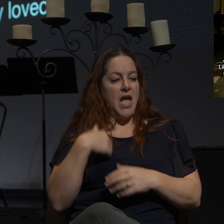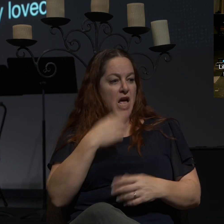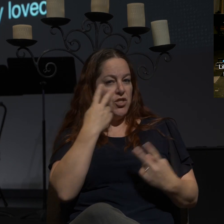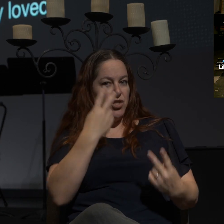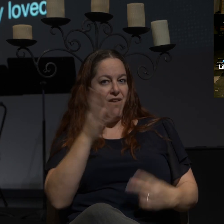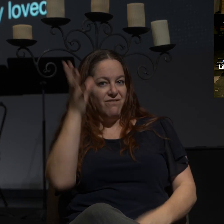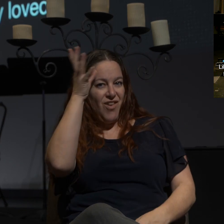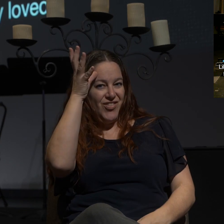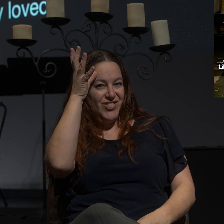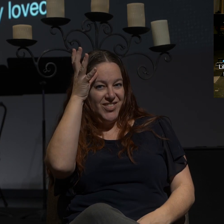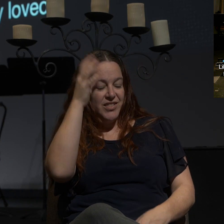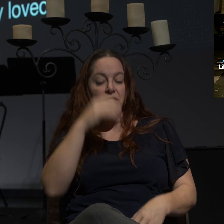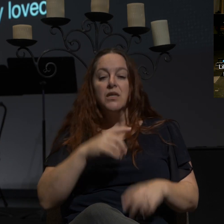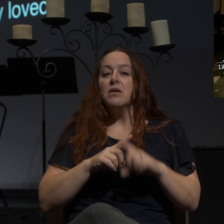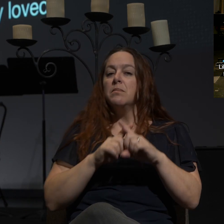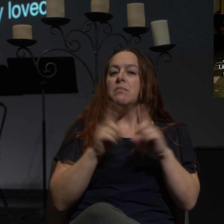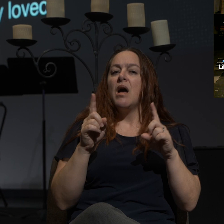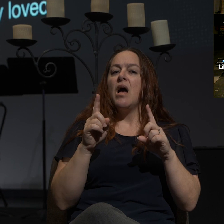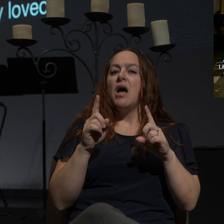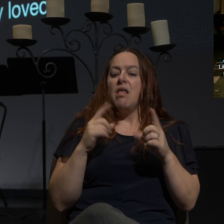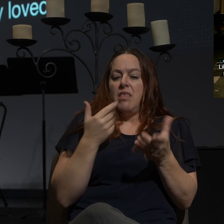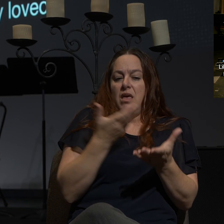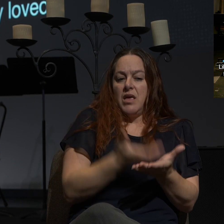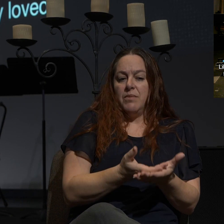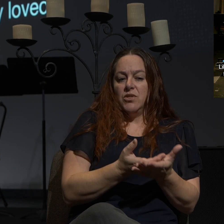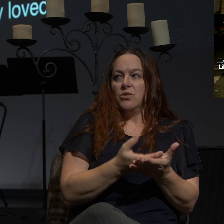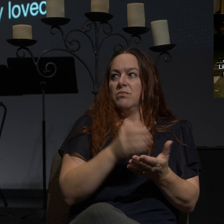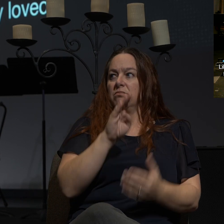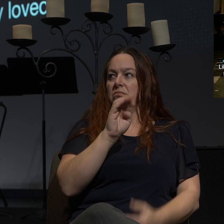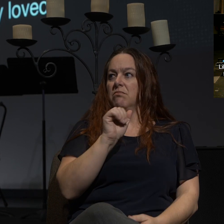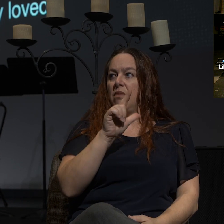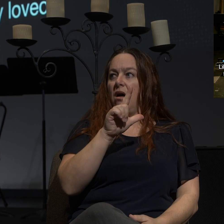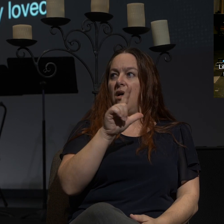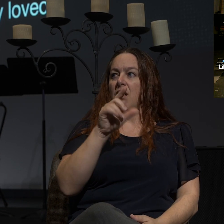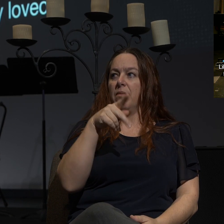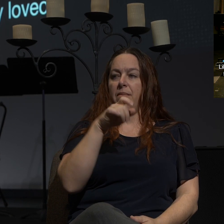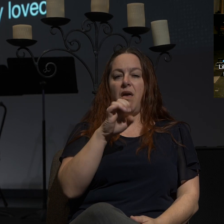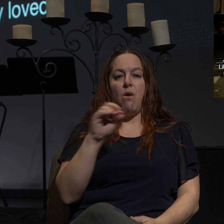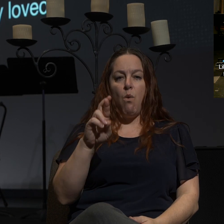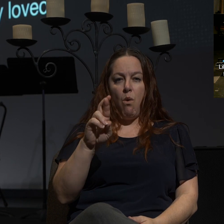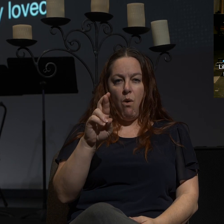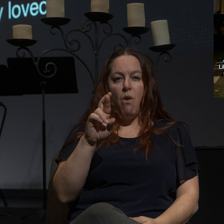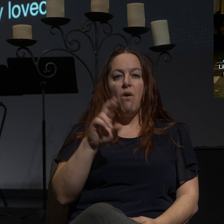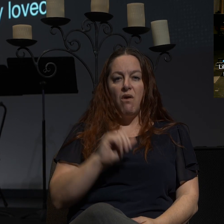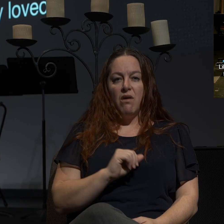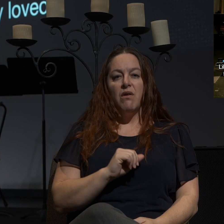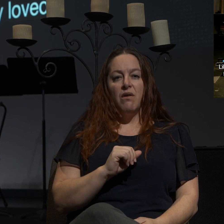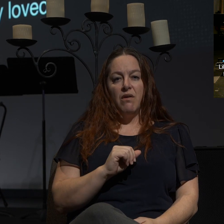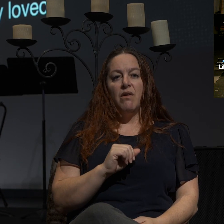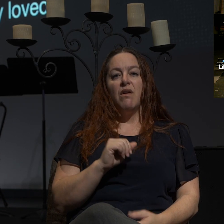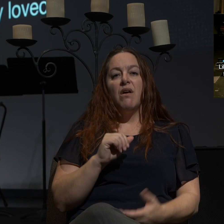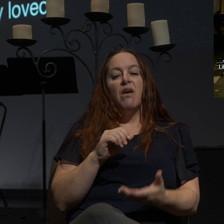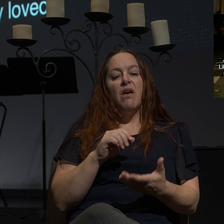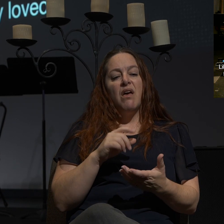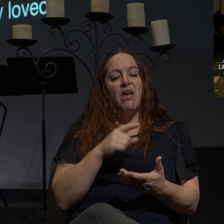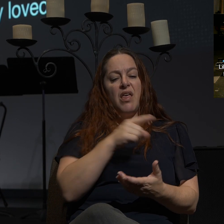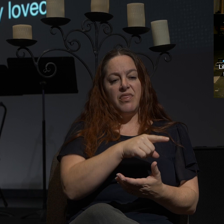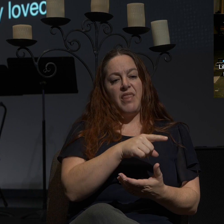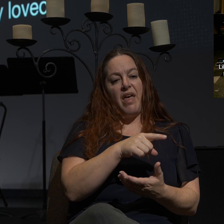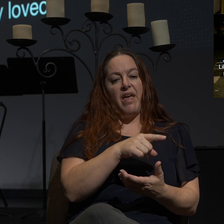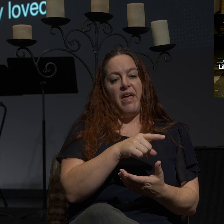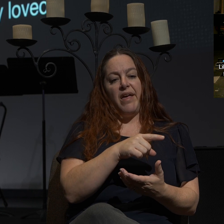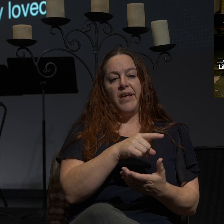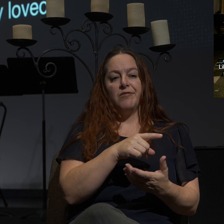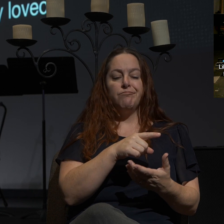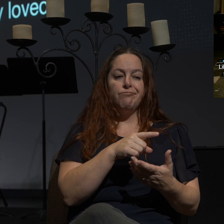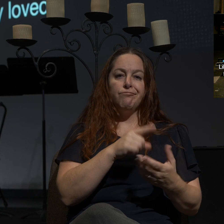But they came to Baal Peor, Baal Peor, and they consecrated themselves